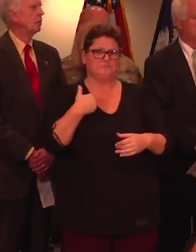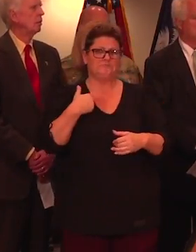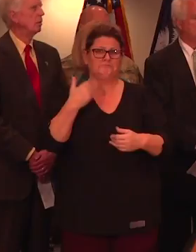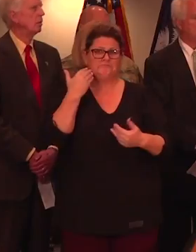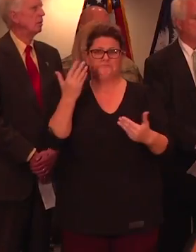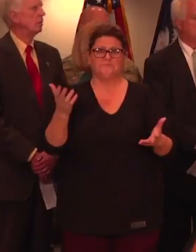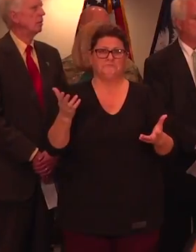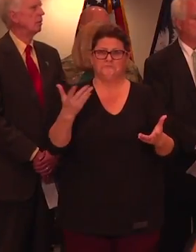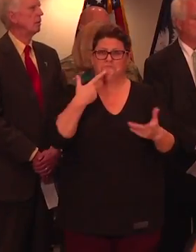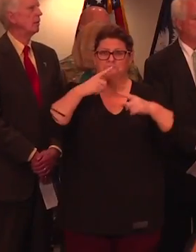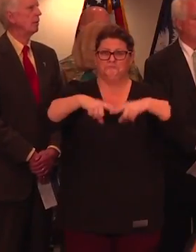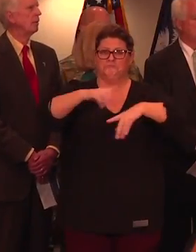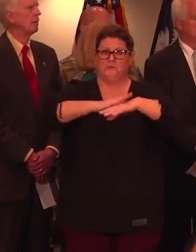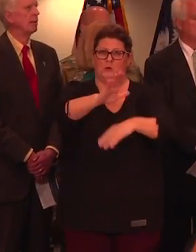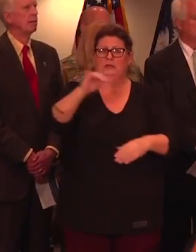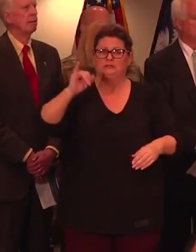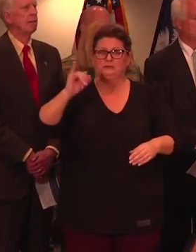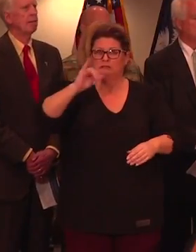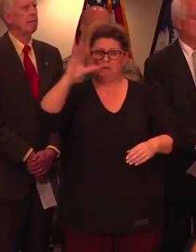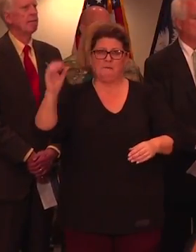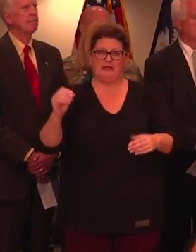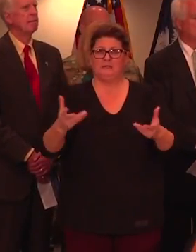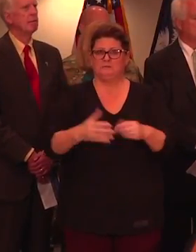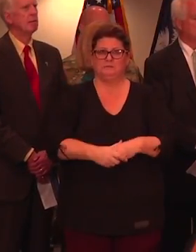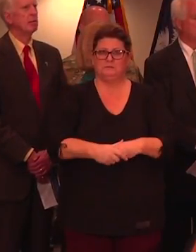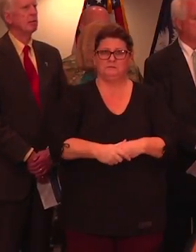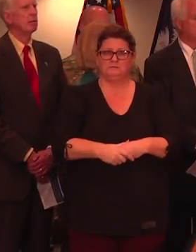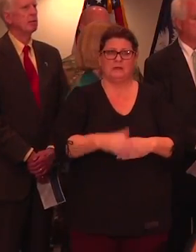It can depend on your insurance provider and your coverage.